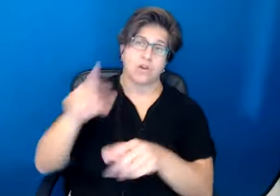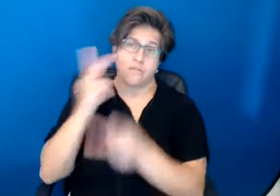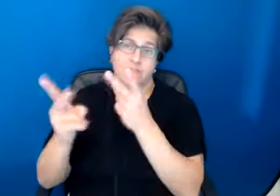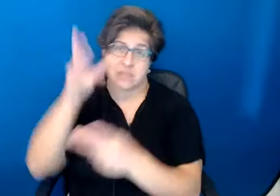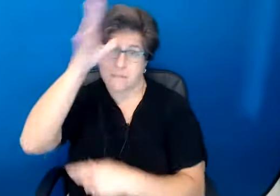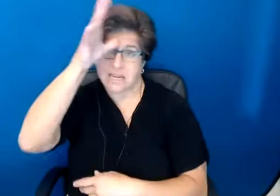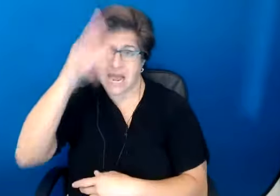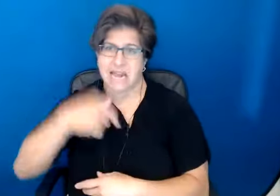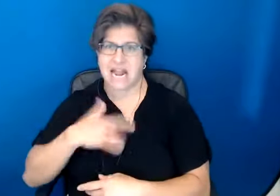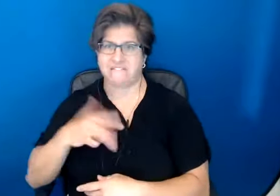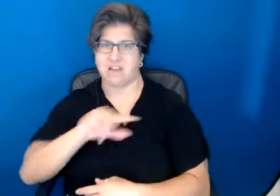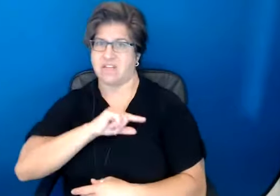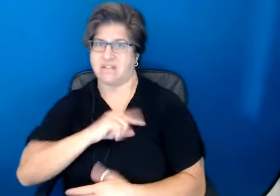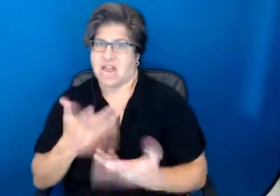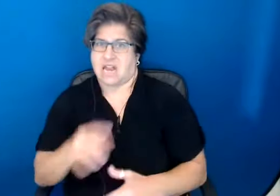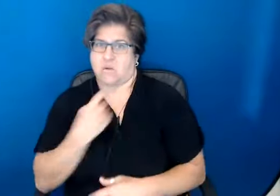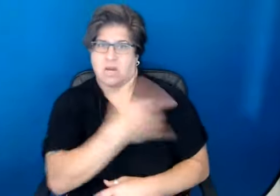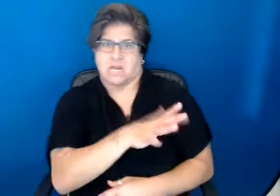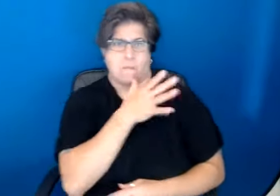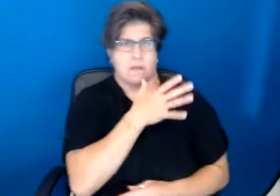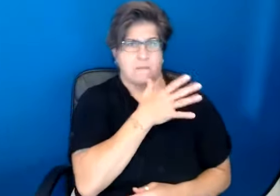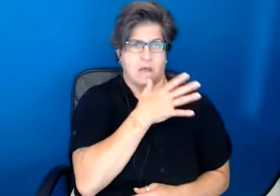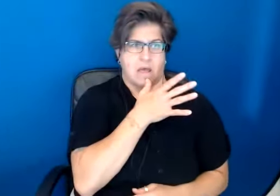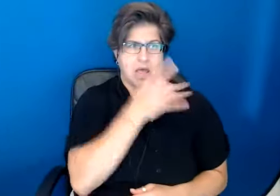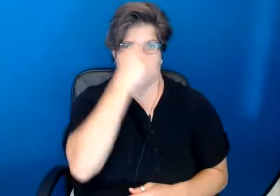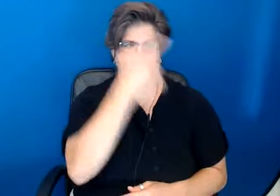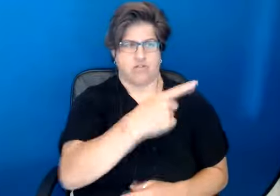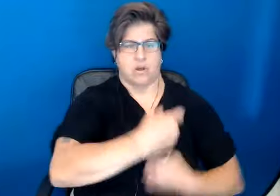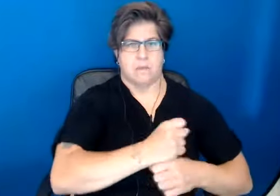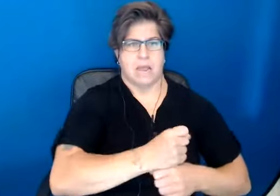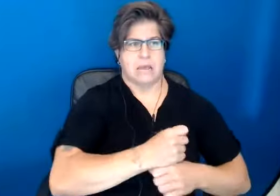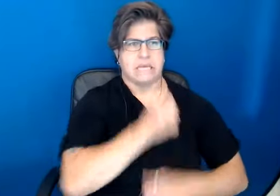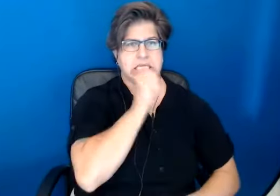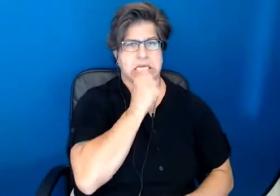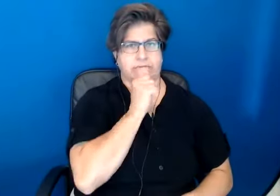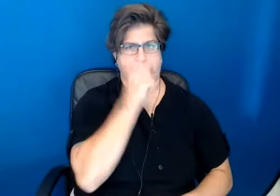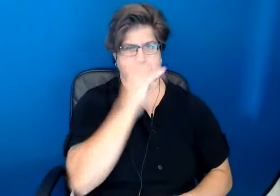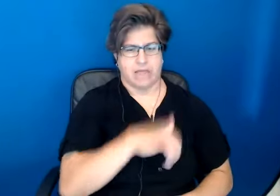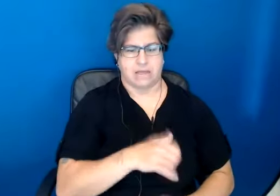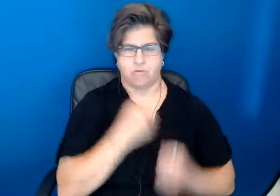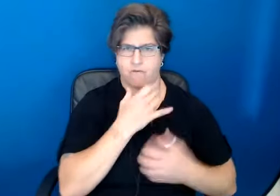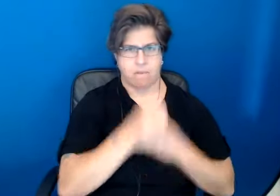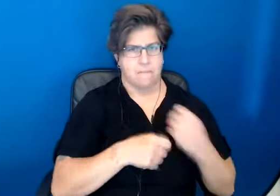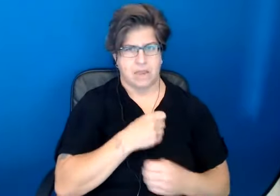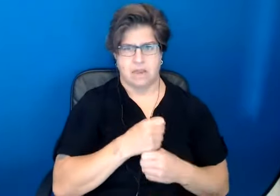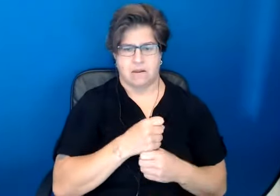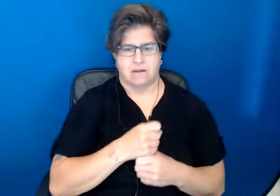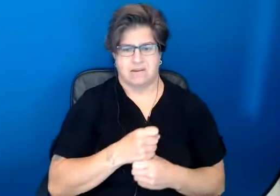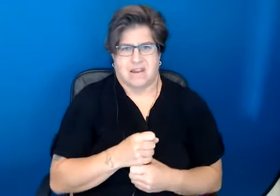had 6 kids and alcoholism, and one of them was disabled. And I remember getting taken to a phone box at night time, and my